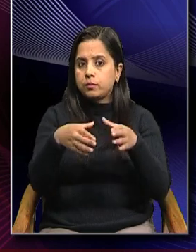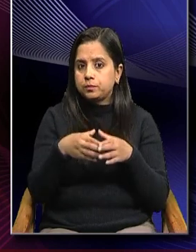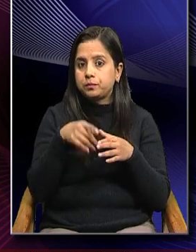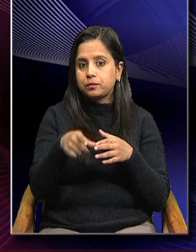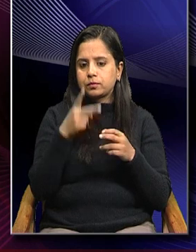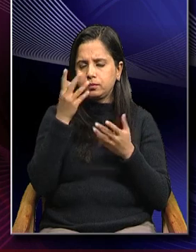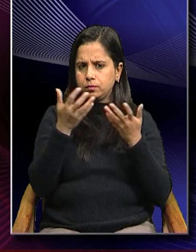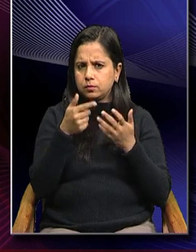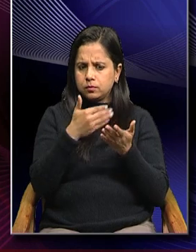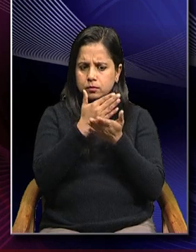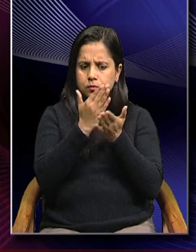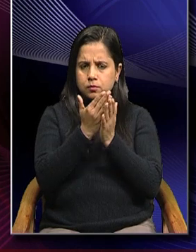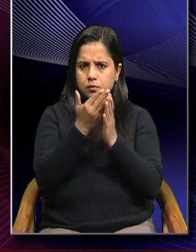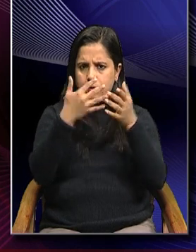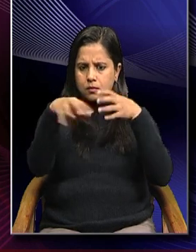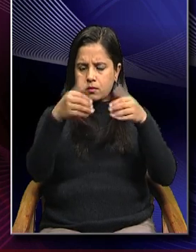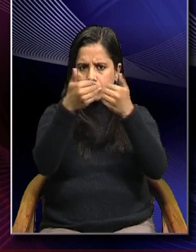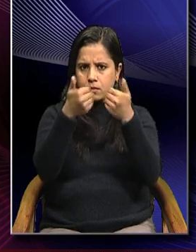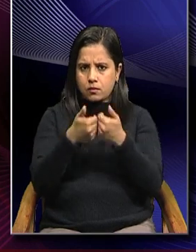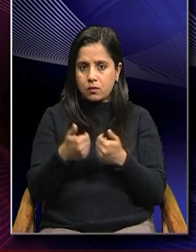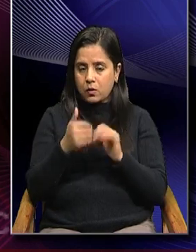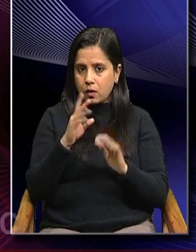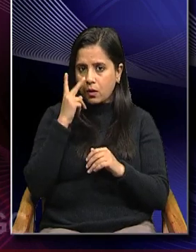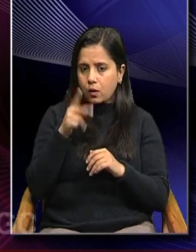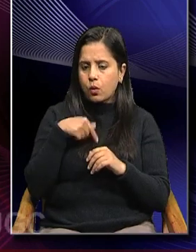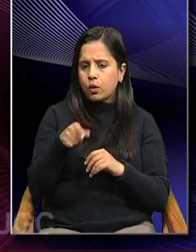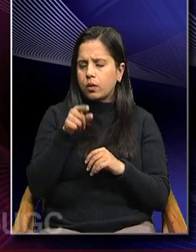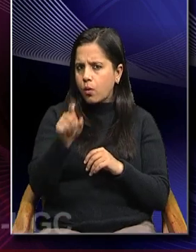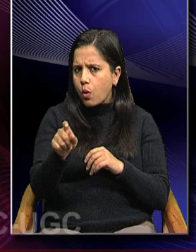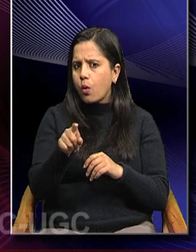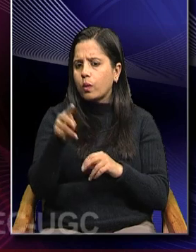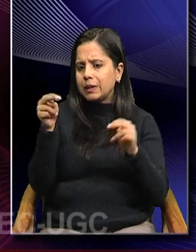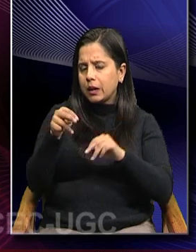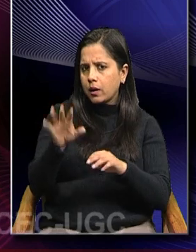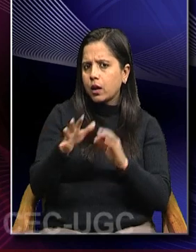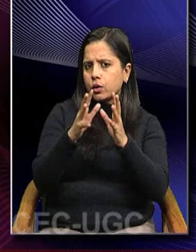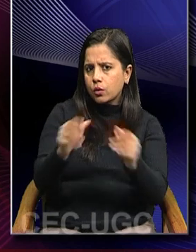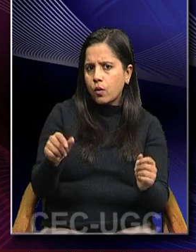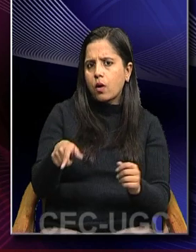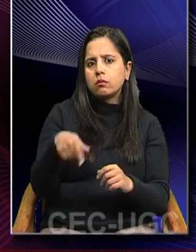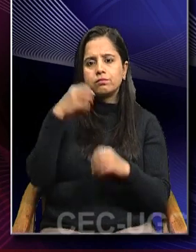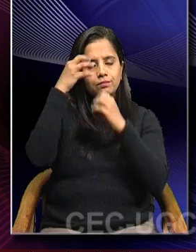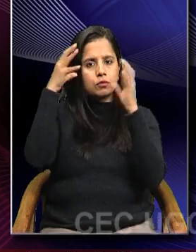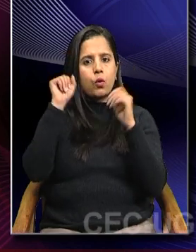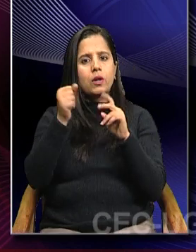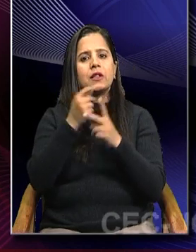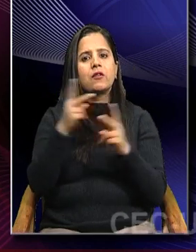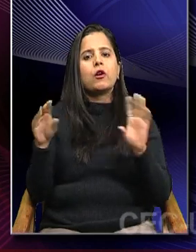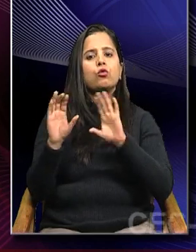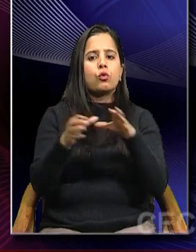in an effective manner and by addressing the specific needs and aspirations of different demographic